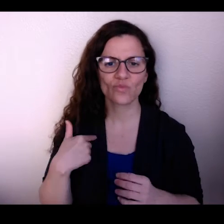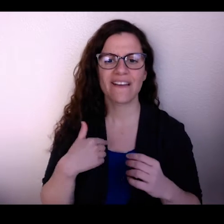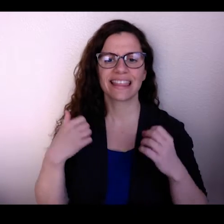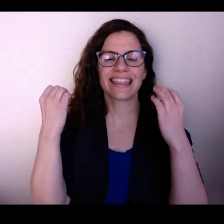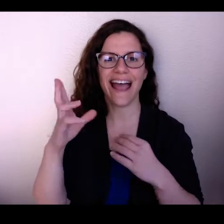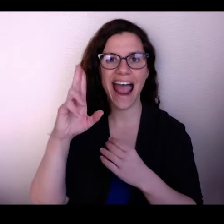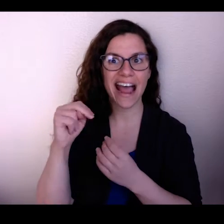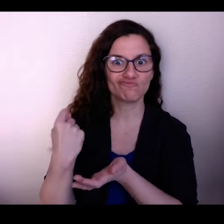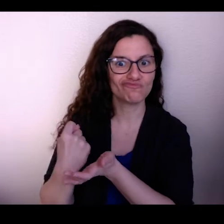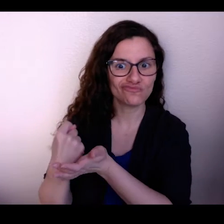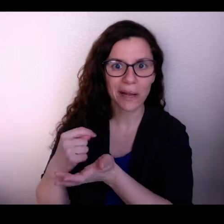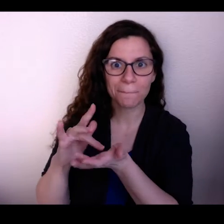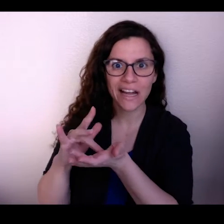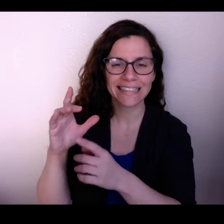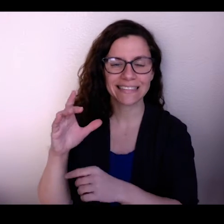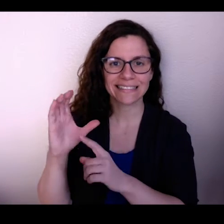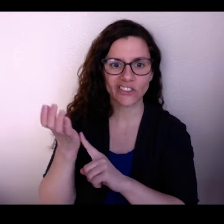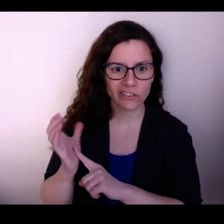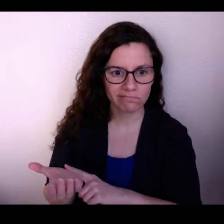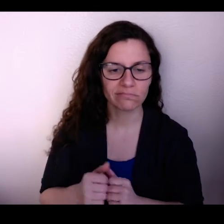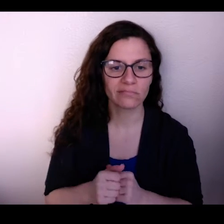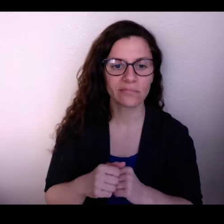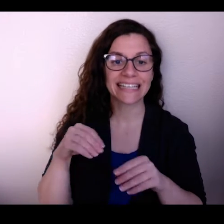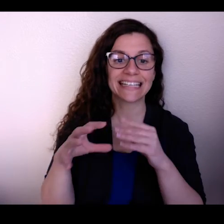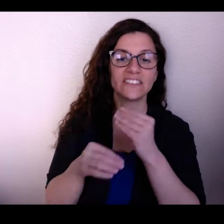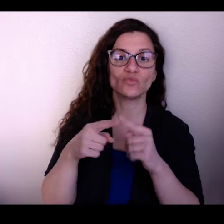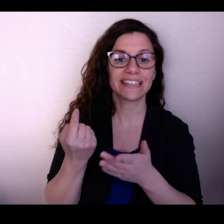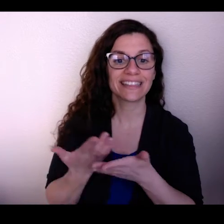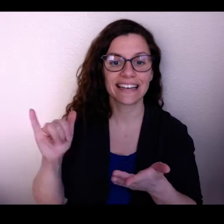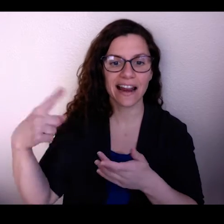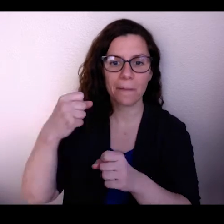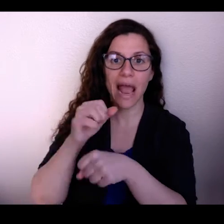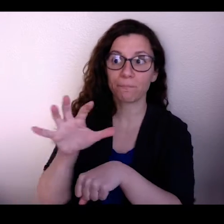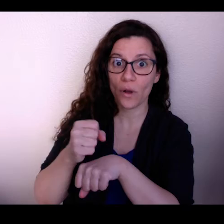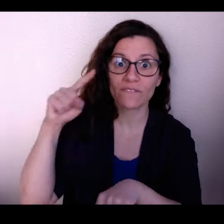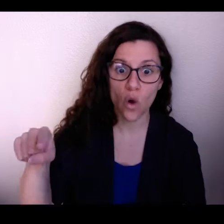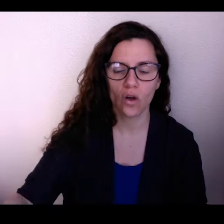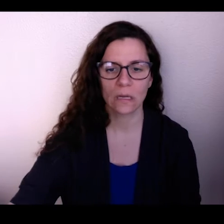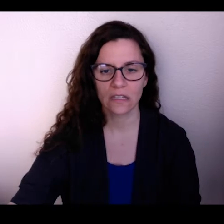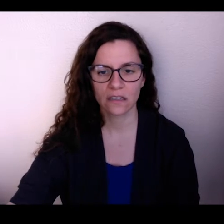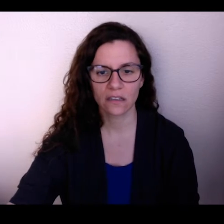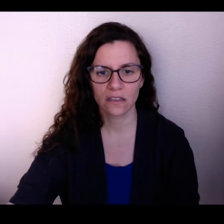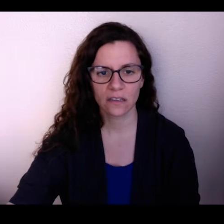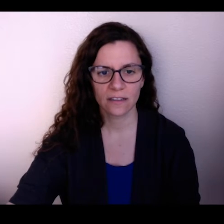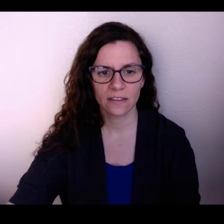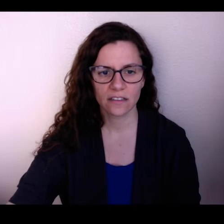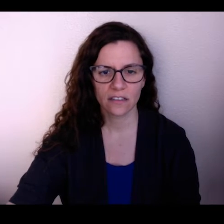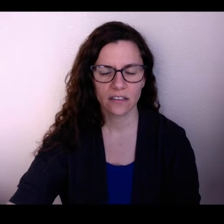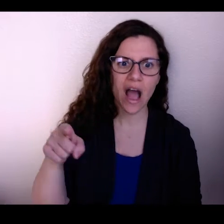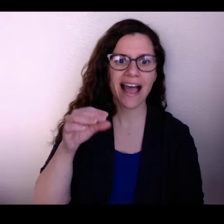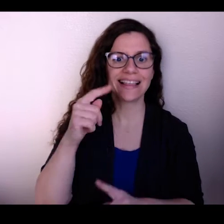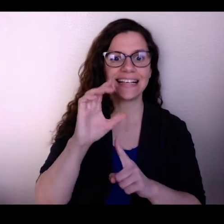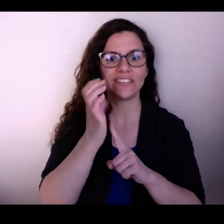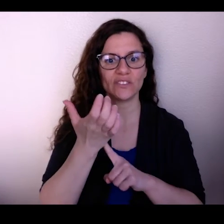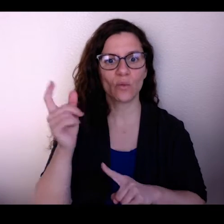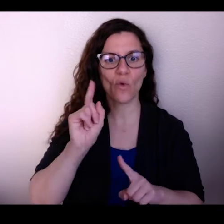our people who come in really have a lot of untreated medical conditions, in addition to the thing that they made the appointment